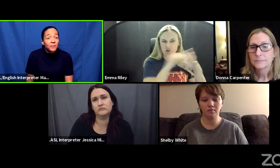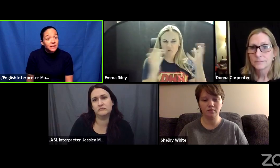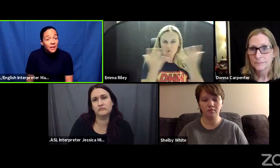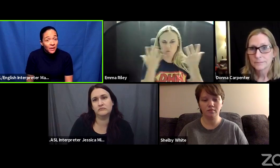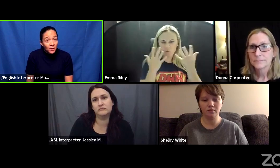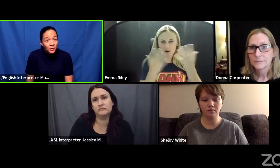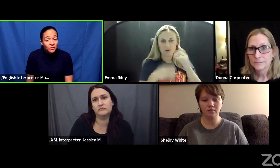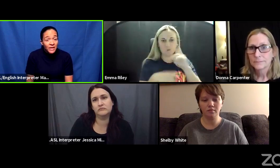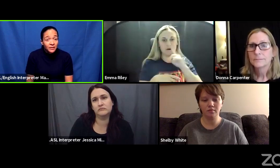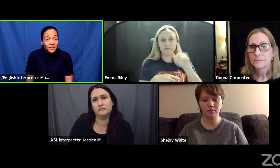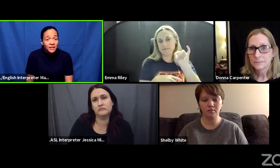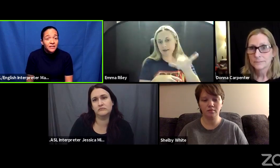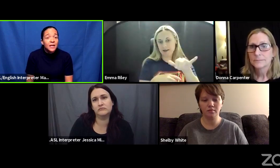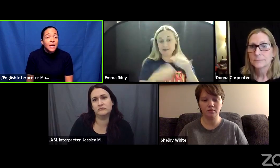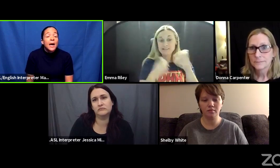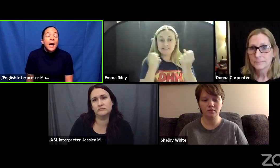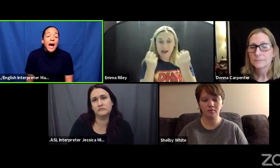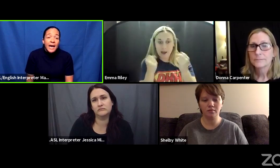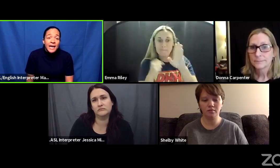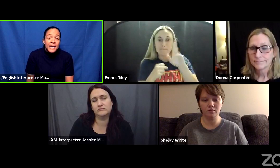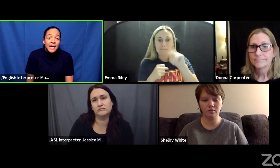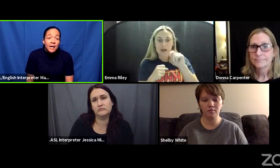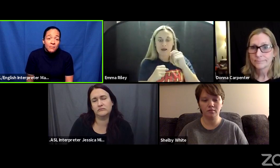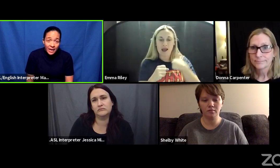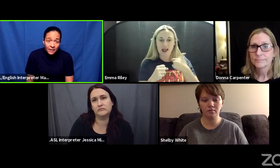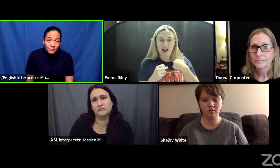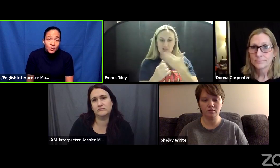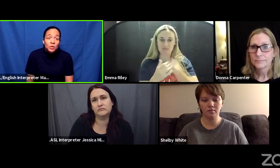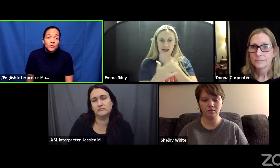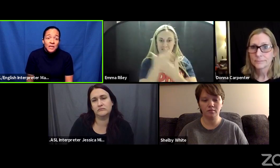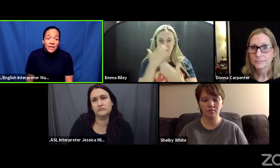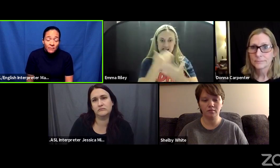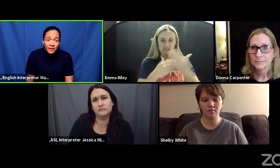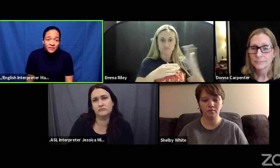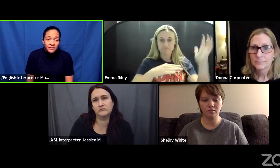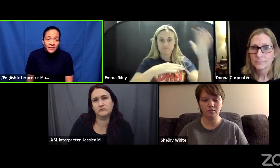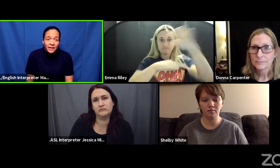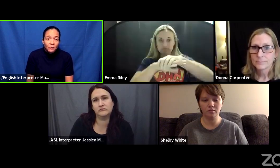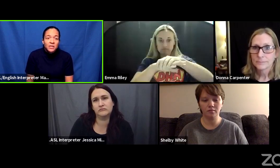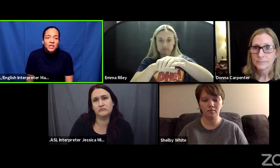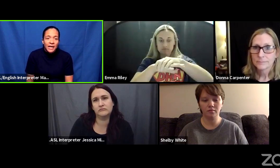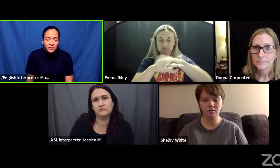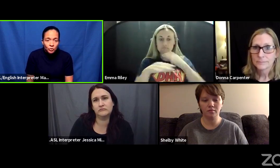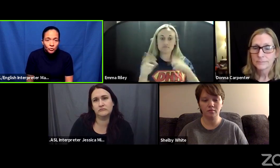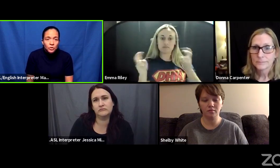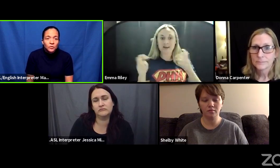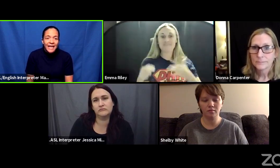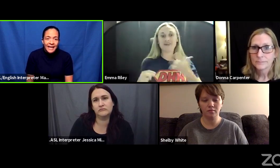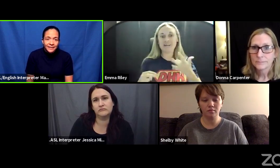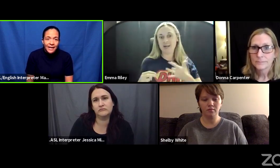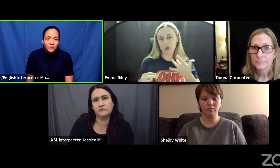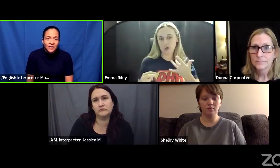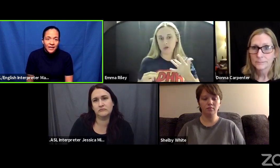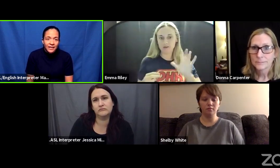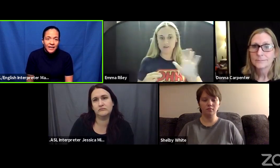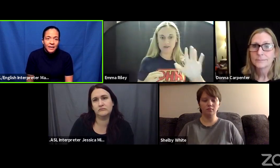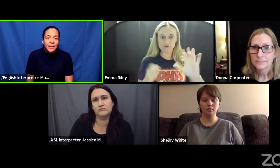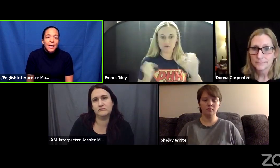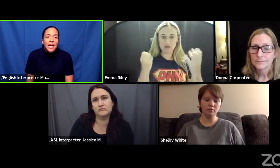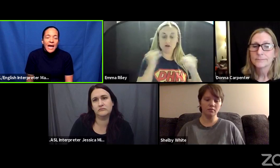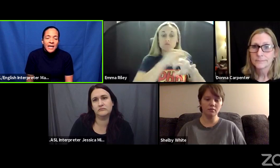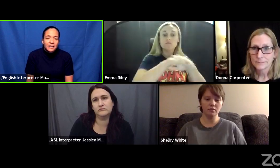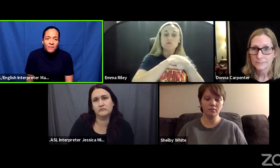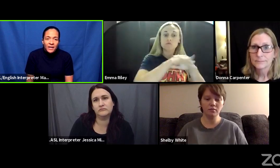journey, I picked up other modalities. I am using American Sign Language, and I do use tactile